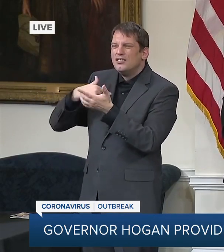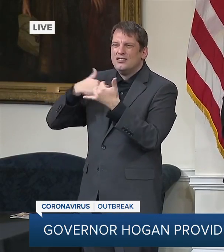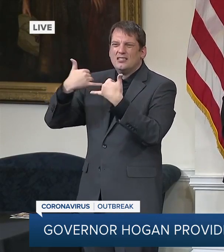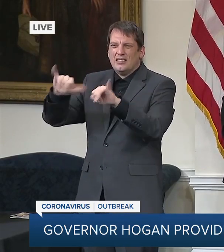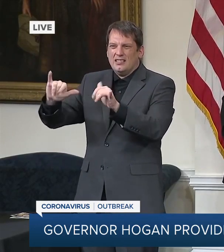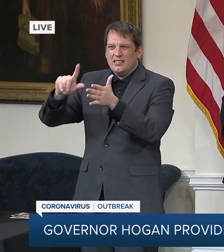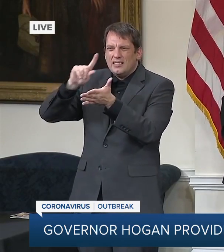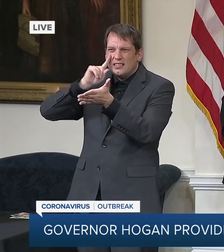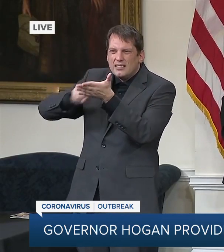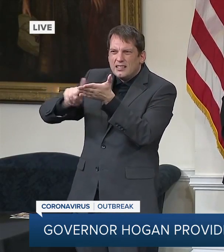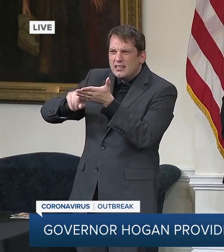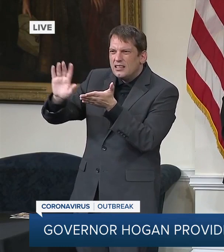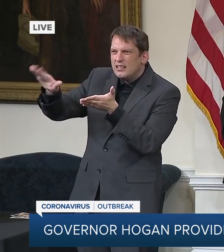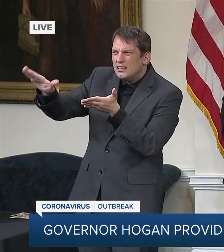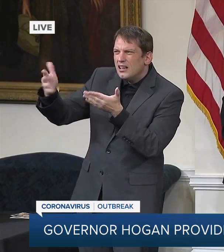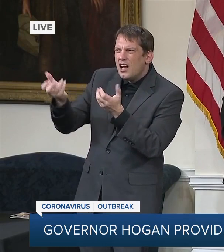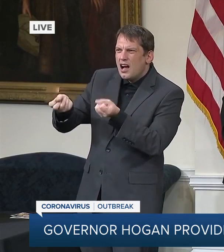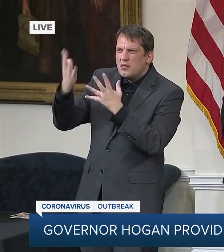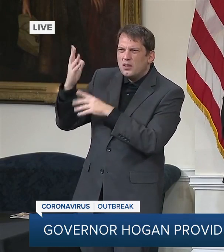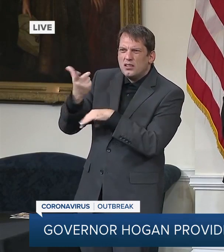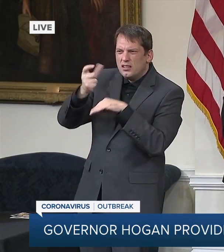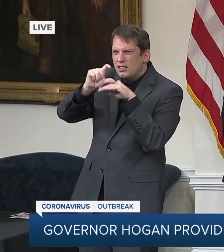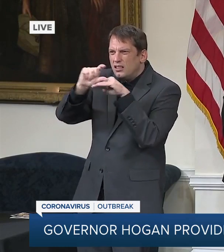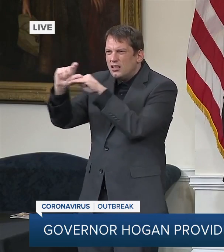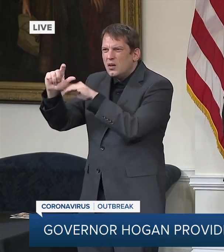not apparently going to impact our first